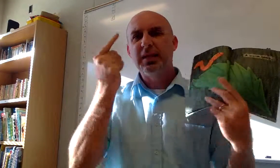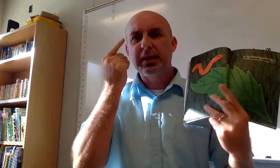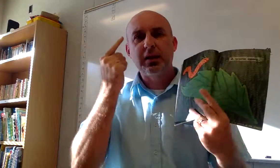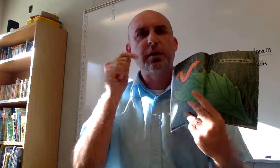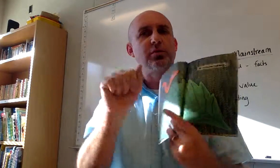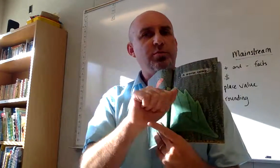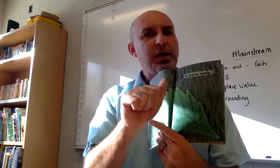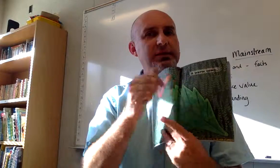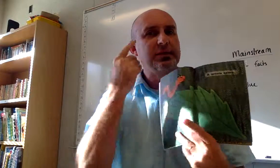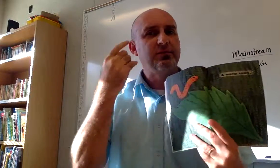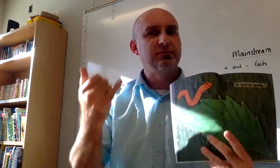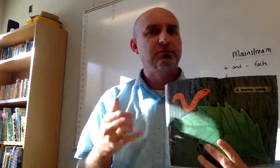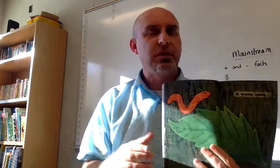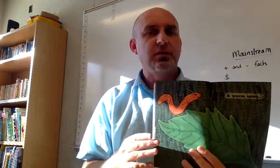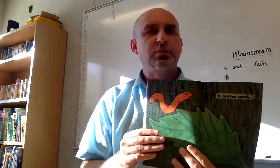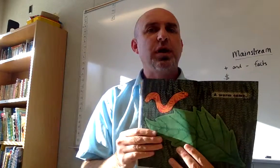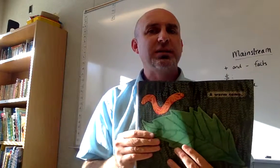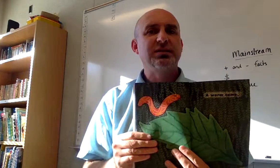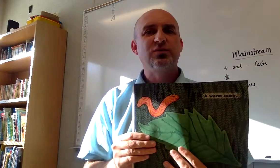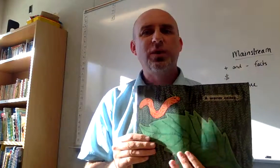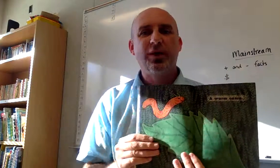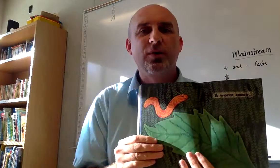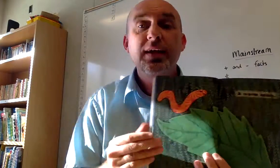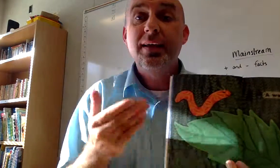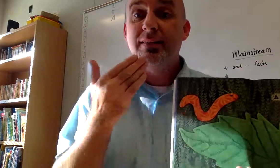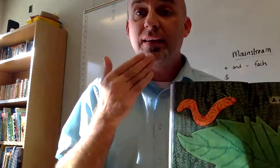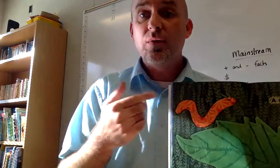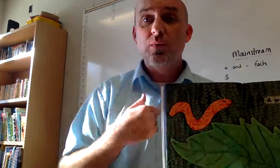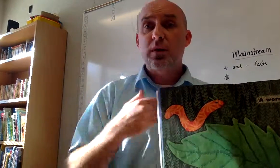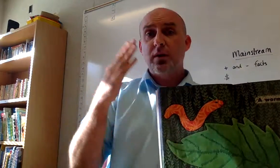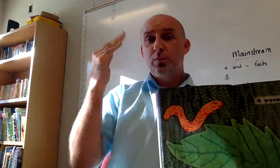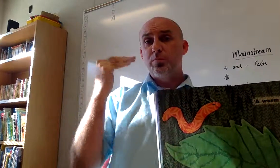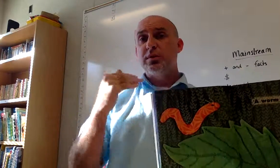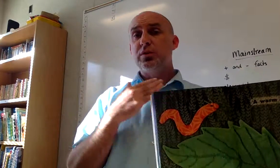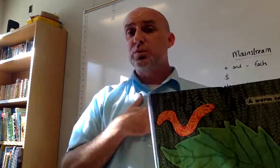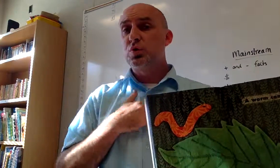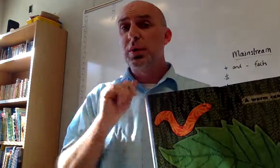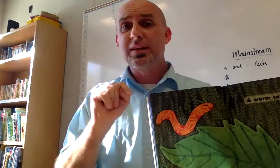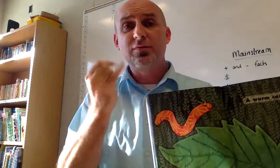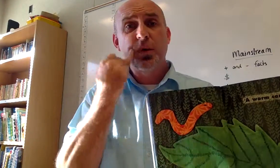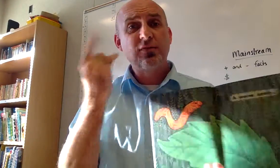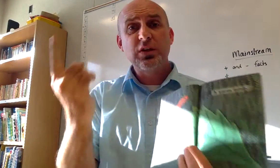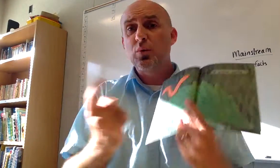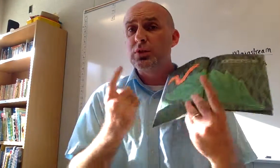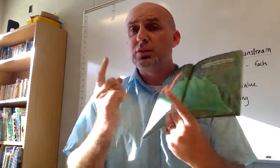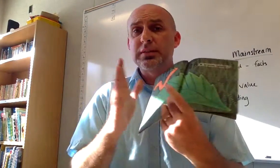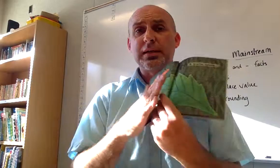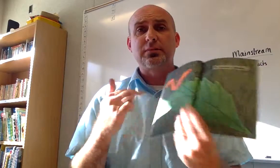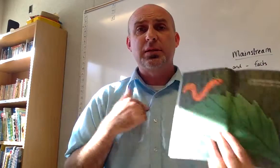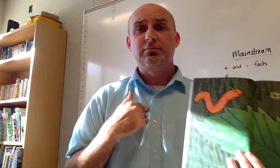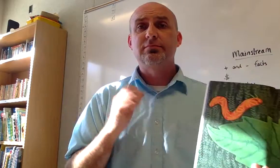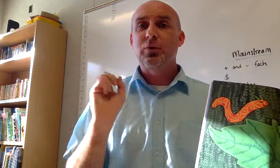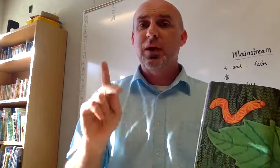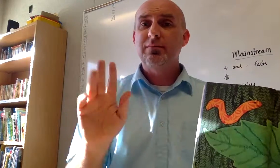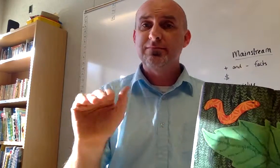thinking about and practicing, to practice for now. Thank you. I hope that you enjoy it. If you have any questions, ask me, okay?